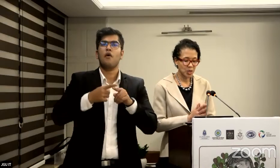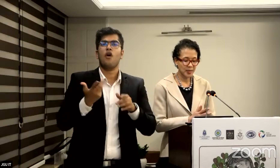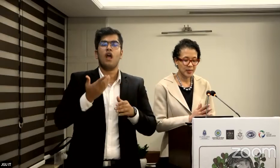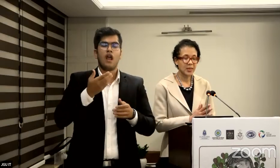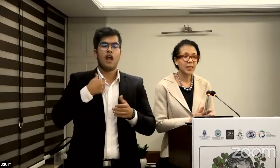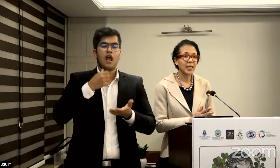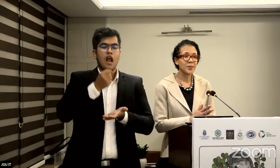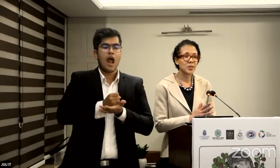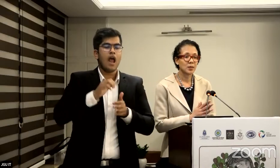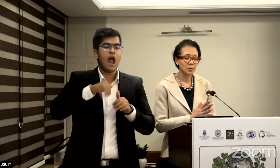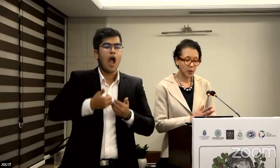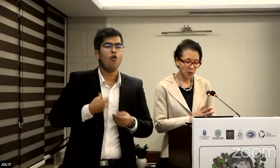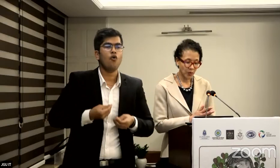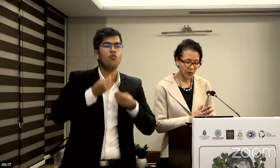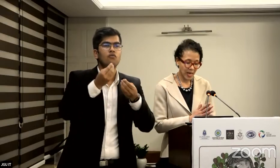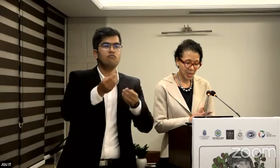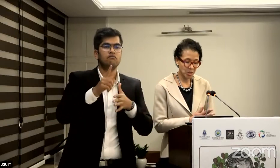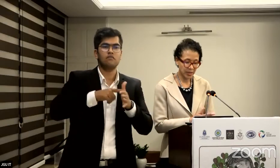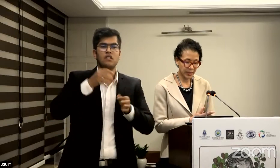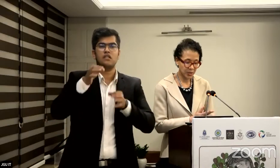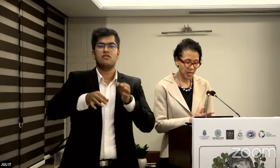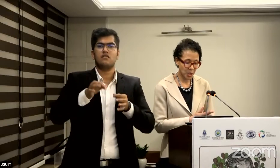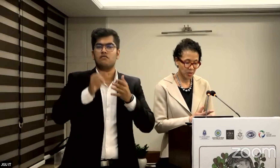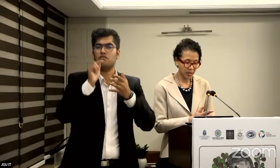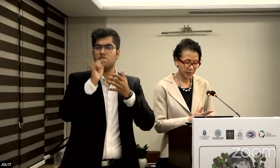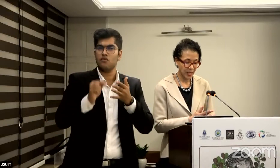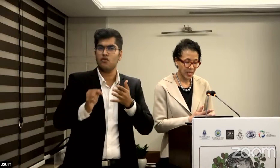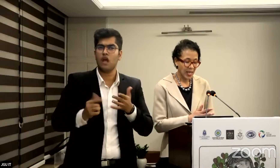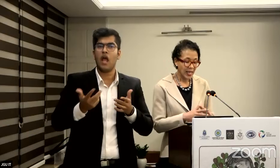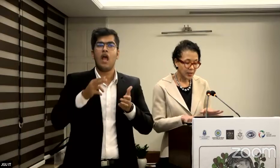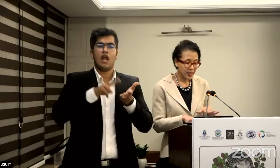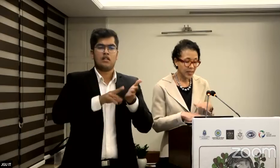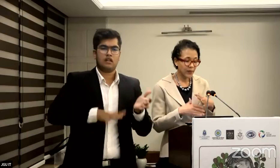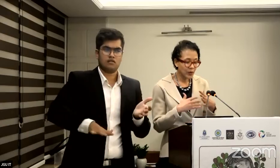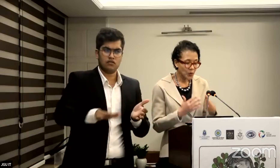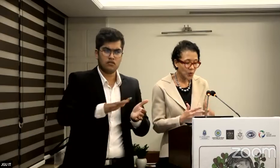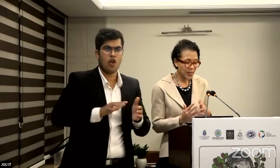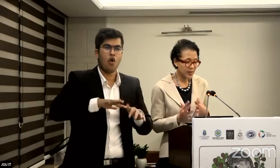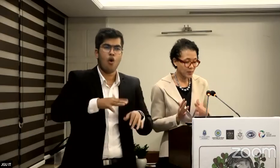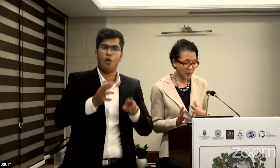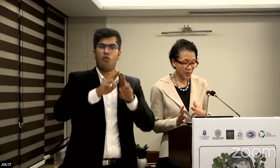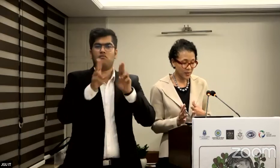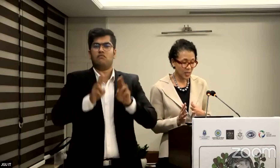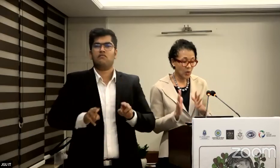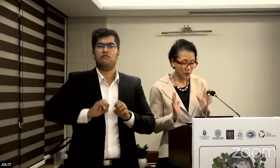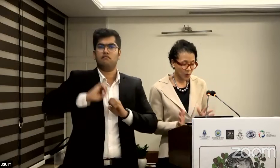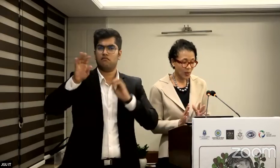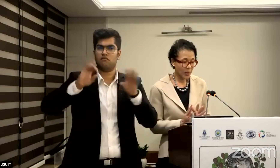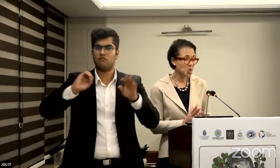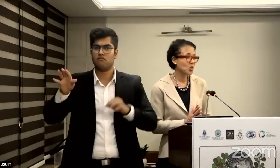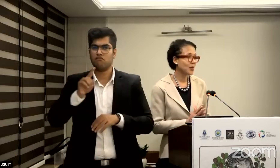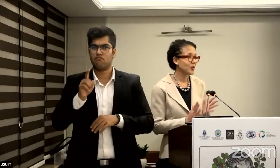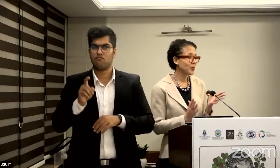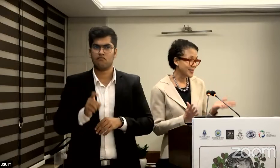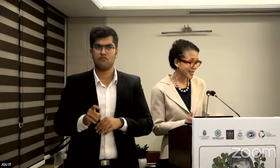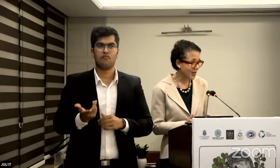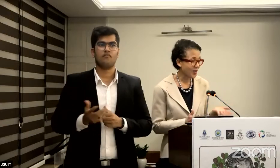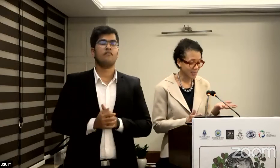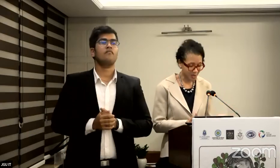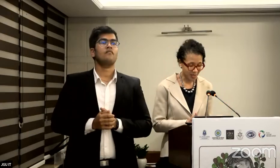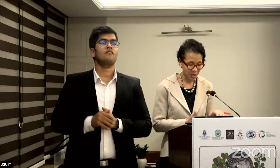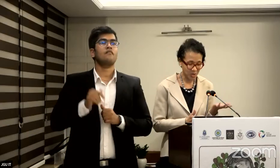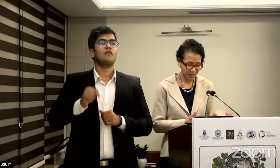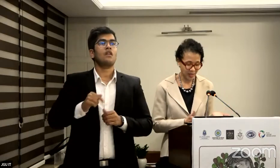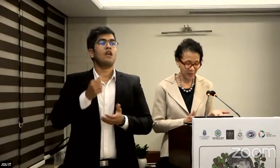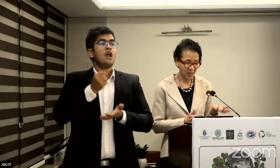advancing justice claims, both nationally and internationally. And I'll say a few things about this, although the question around the right to health